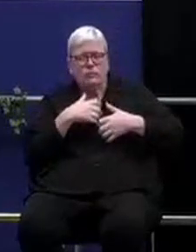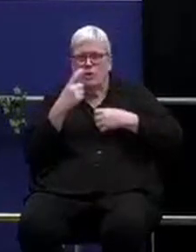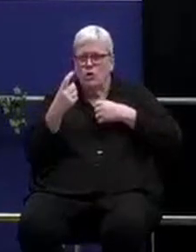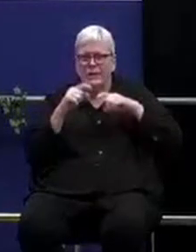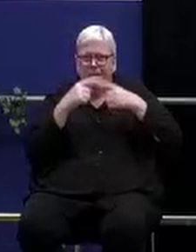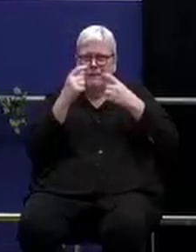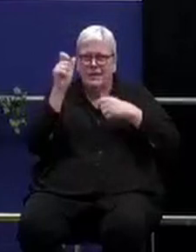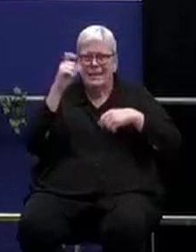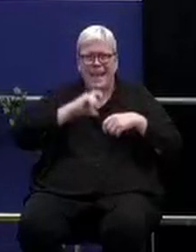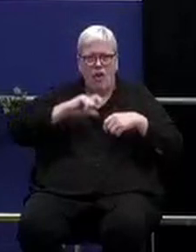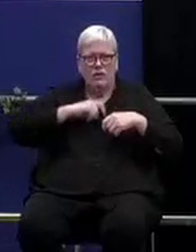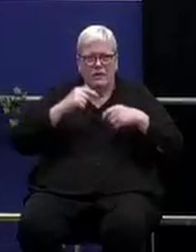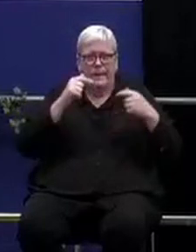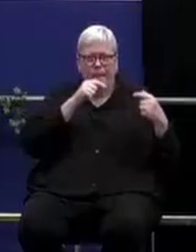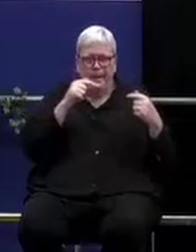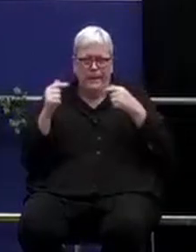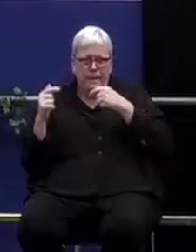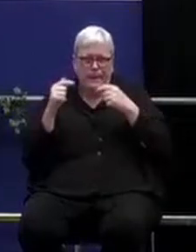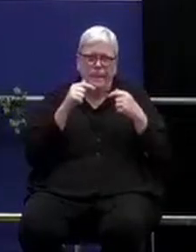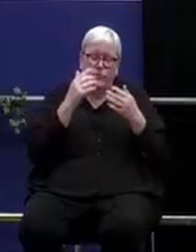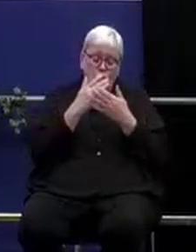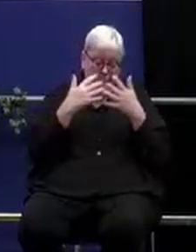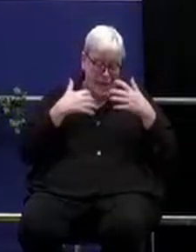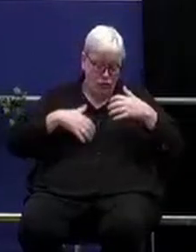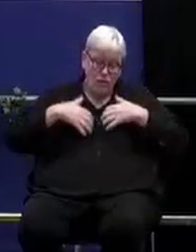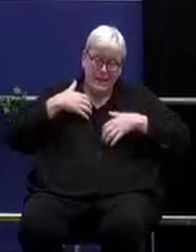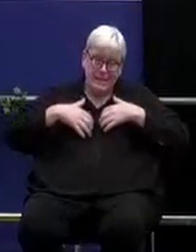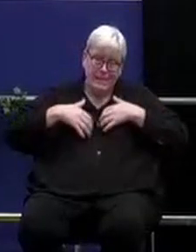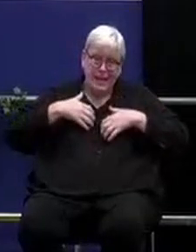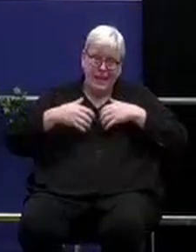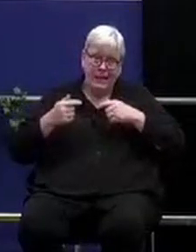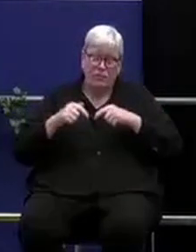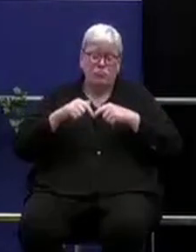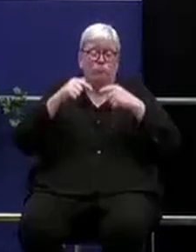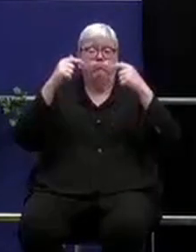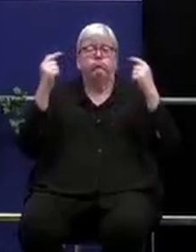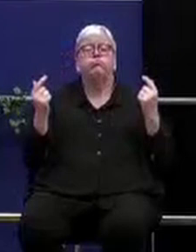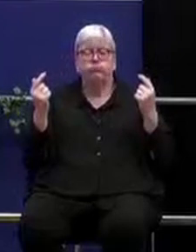characters, which is really interesting. And they contrast enormously